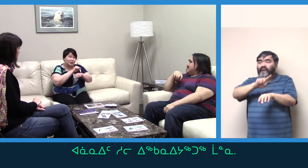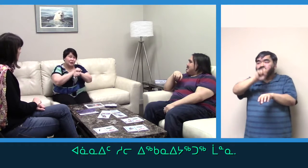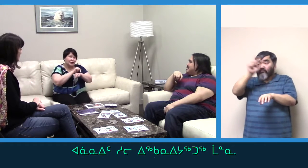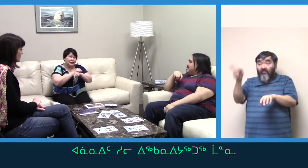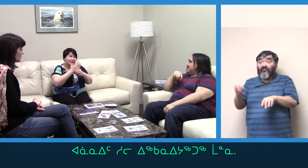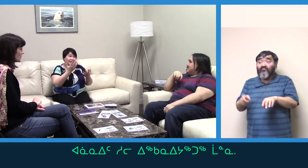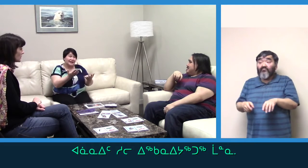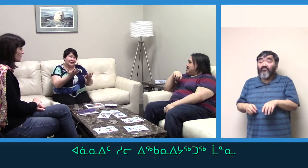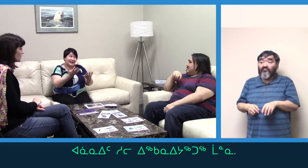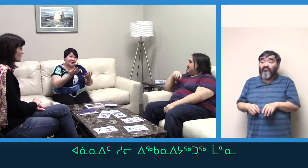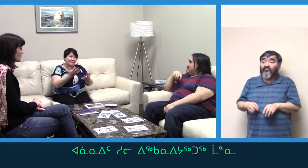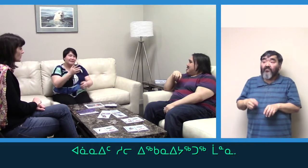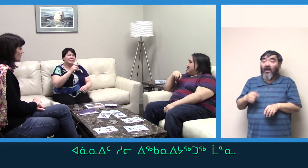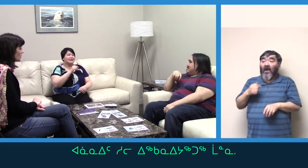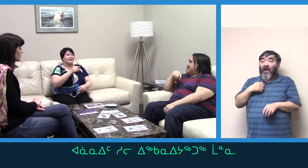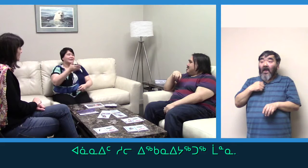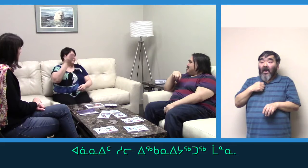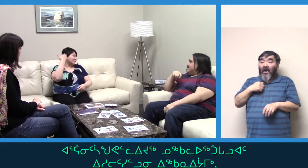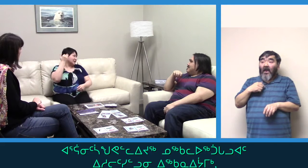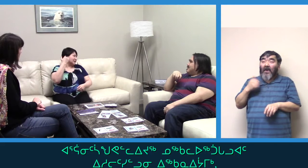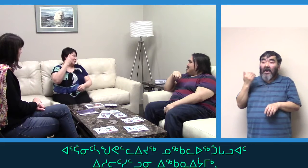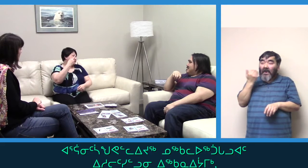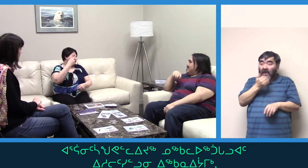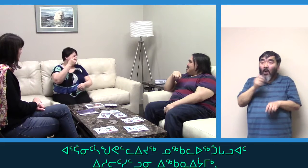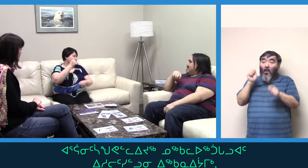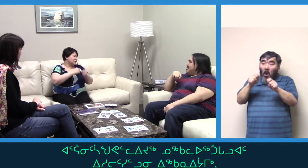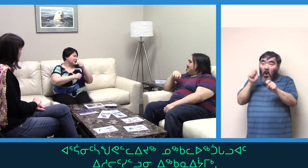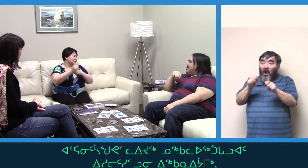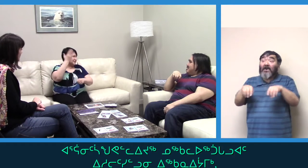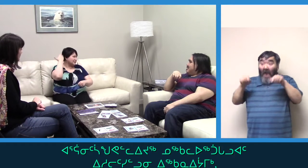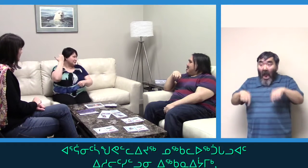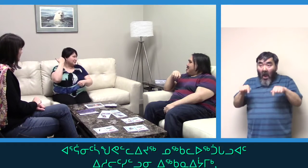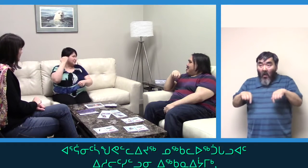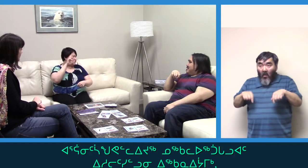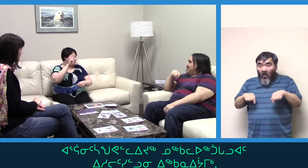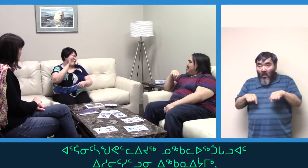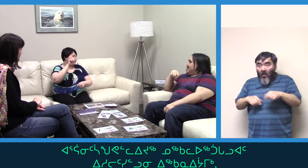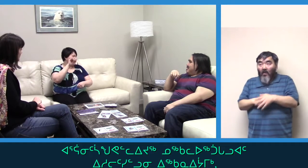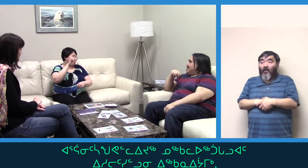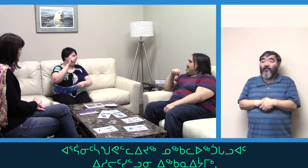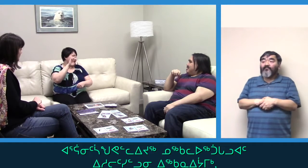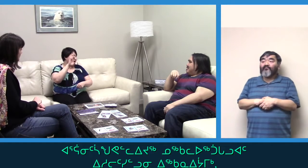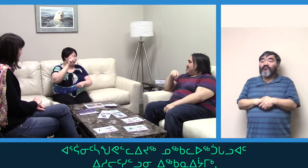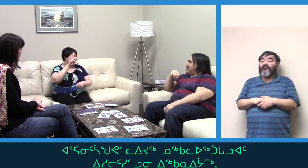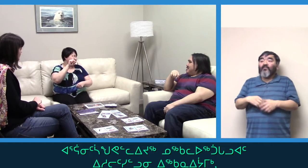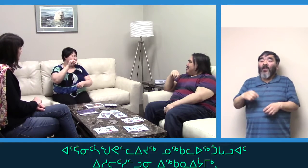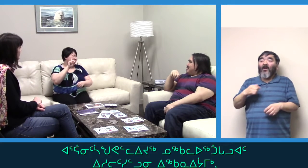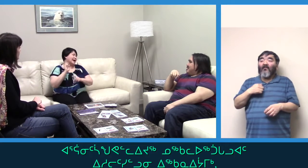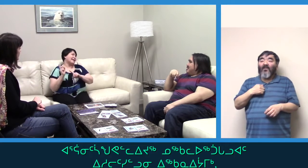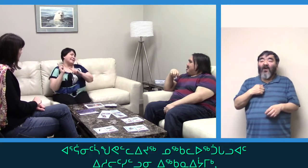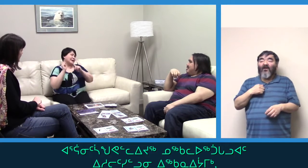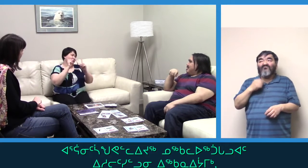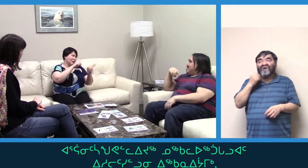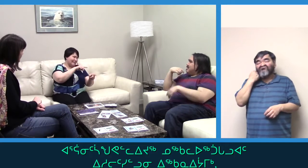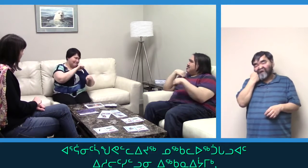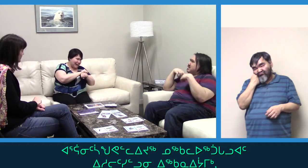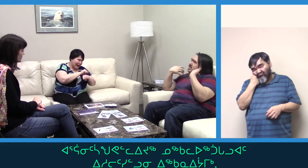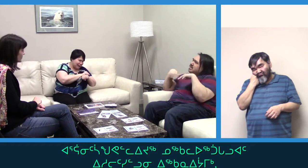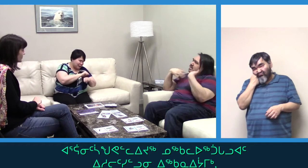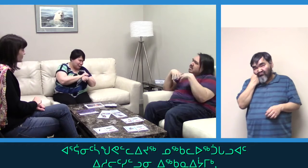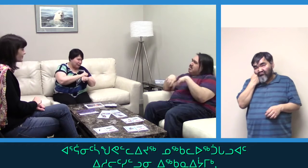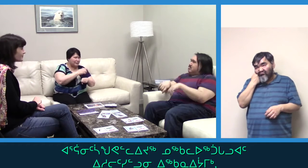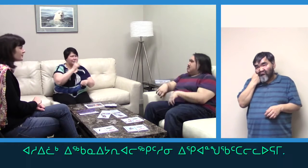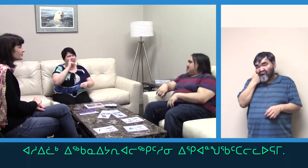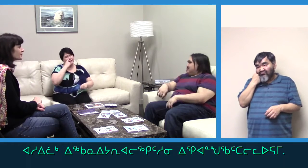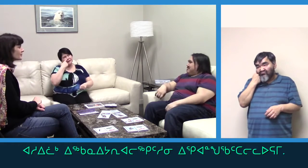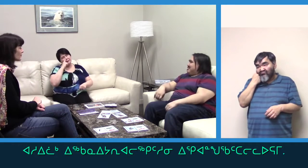Mom's still working right now. Maybe 2 years ago she retired and then went